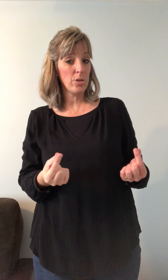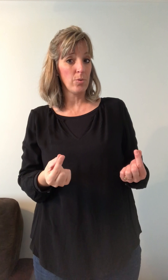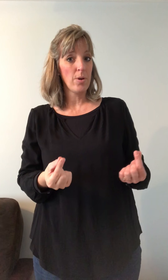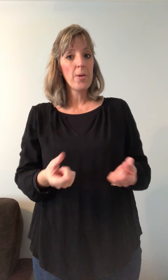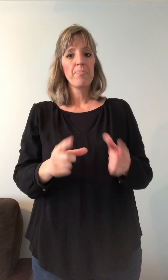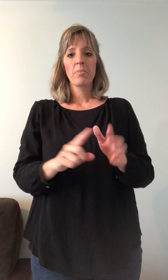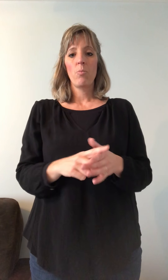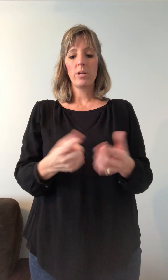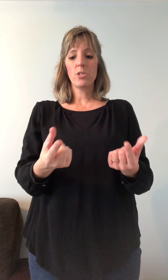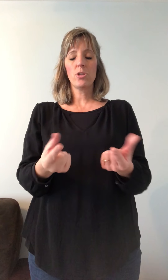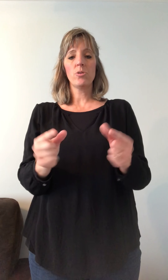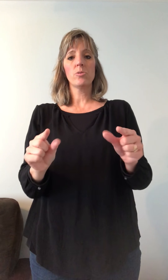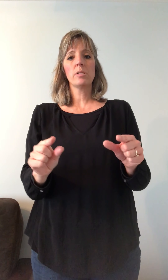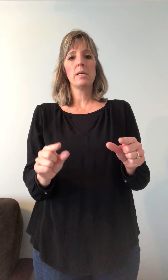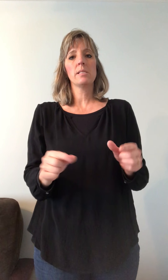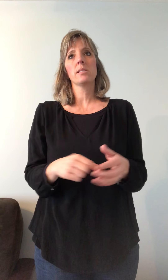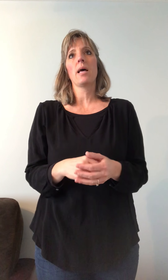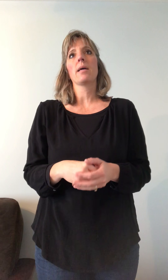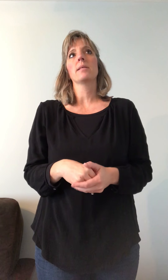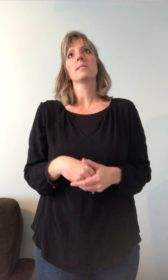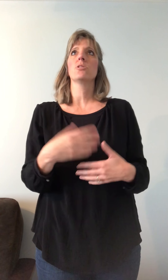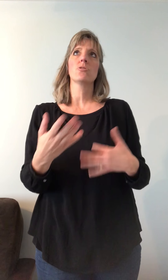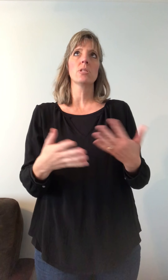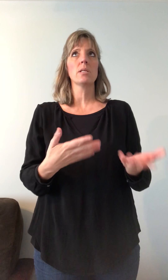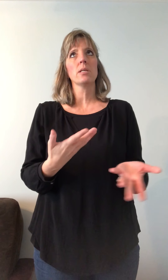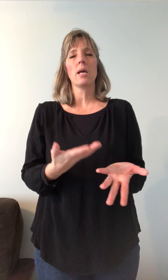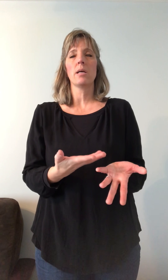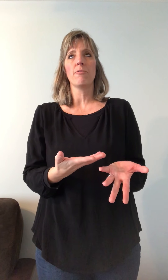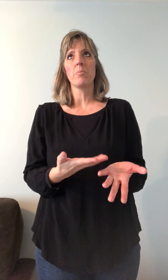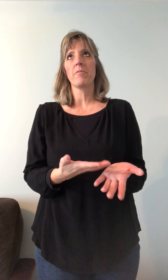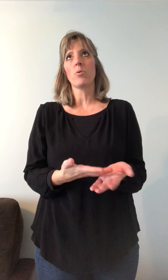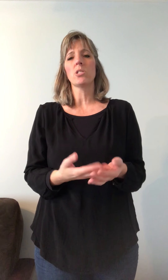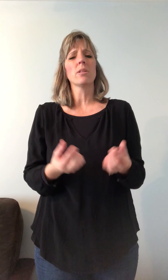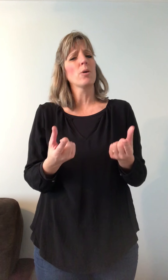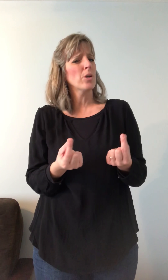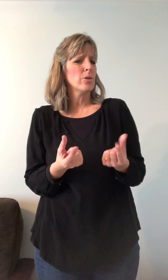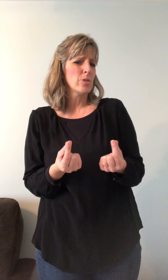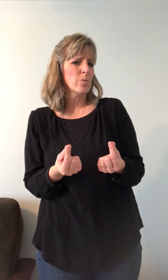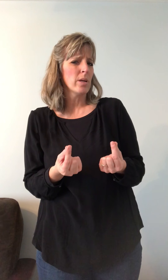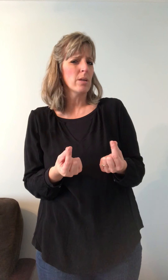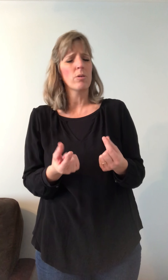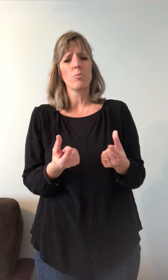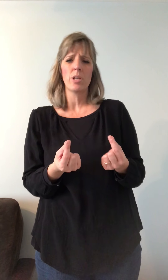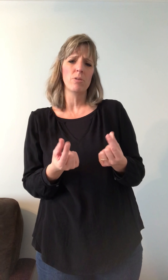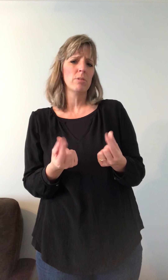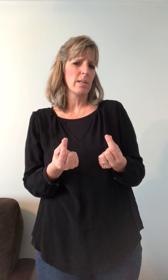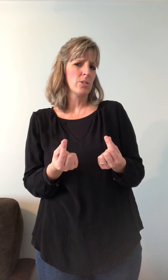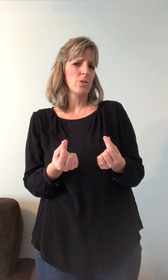do. What to do is like, this is usually in a form of a question like, what are you doing? Or what do you like to